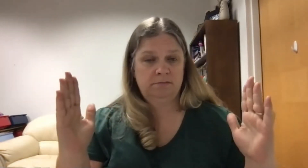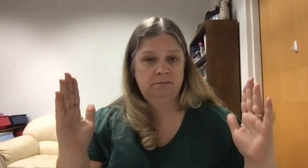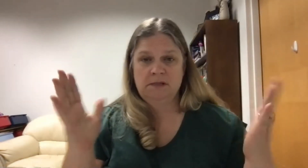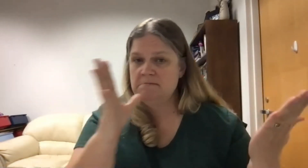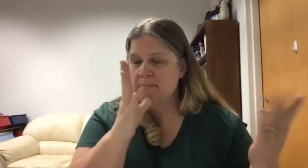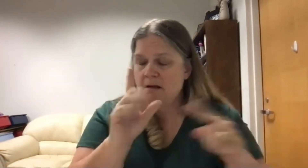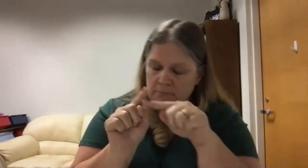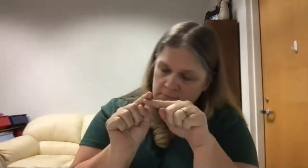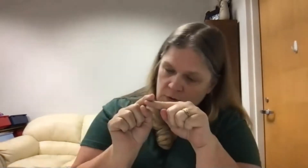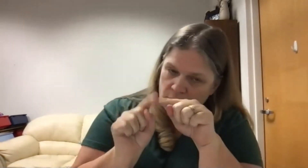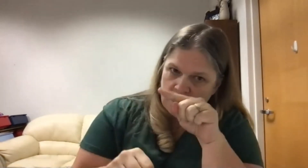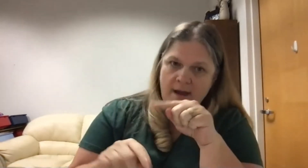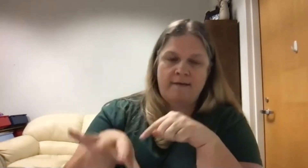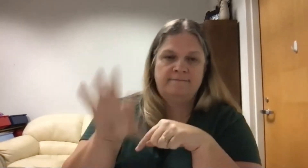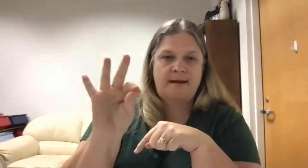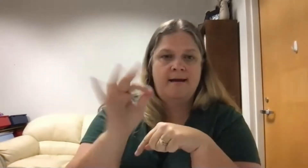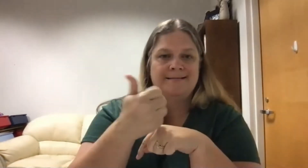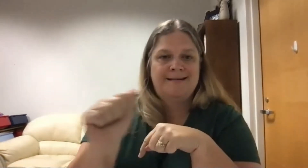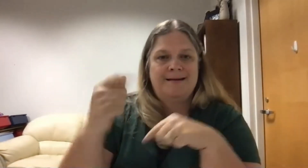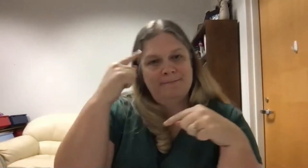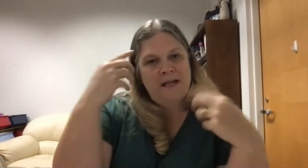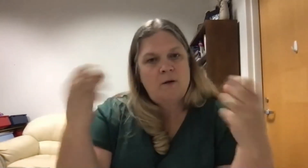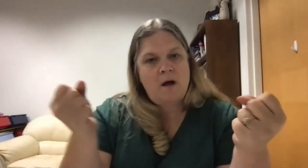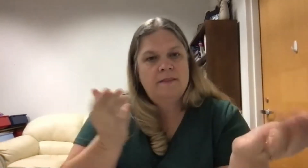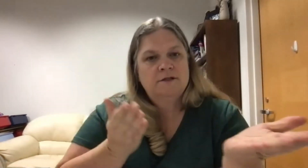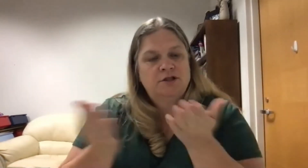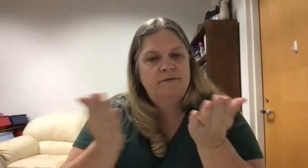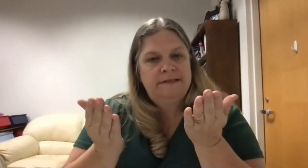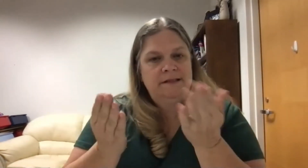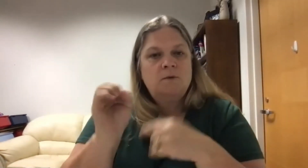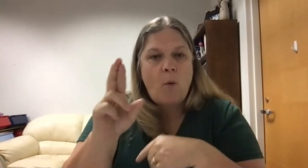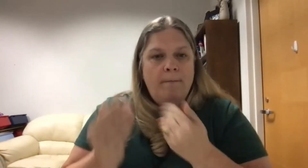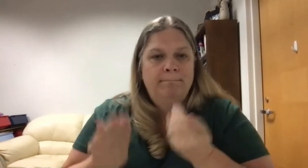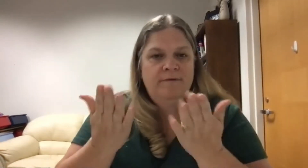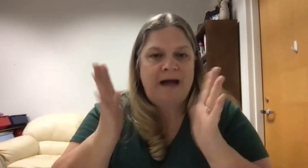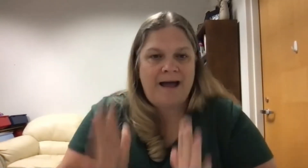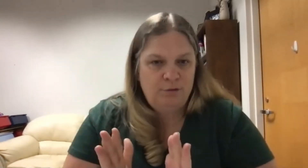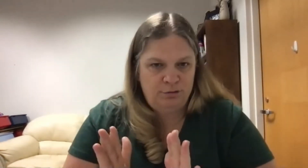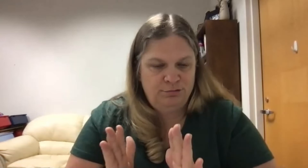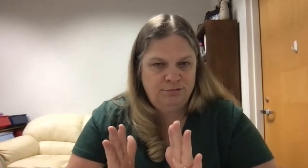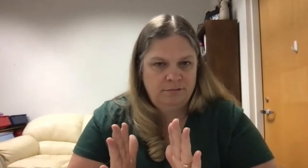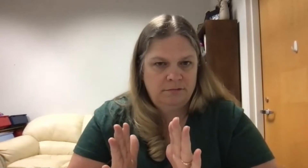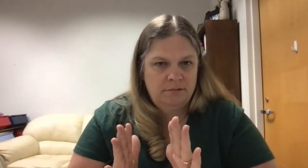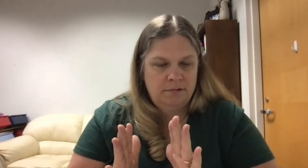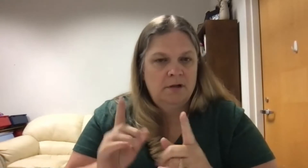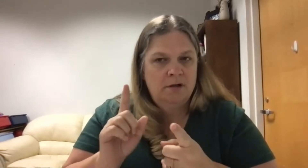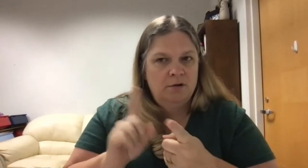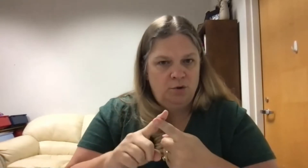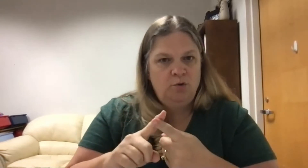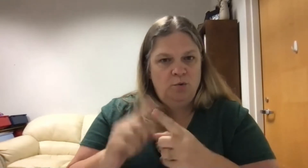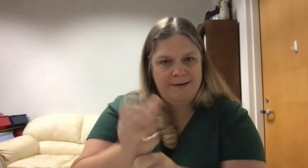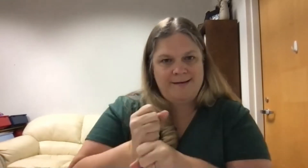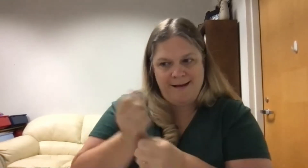forward until 12 years of age, the mom could not find any mental health services or